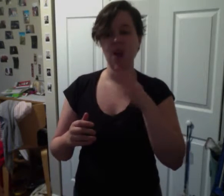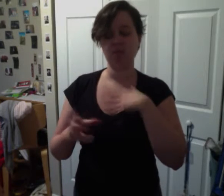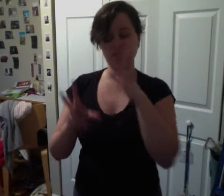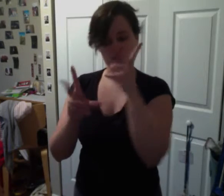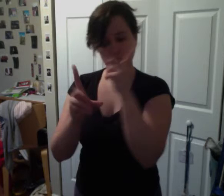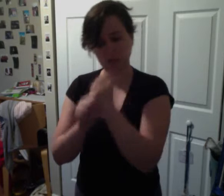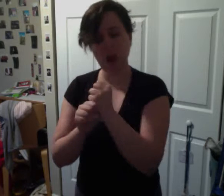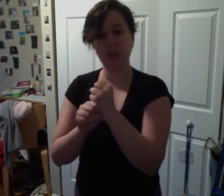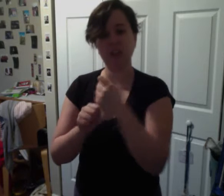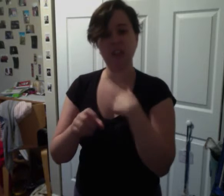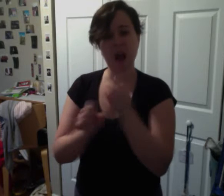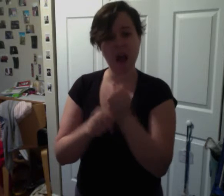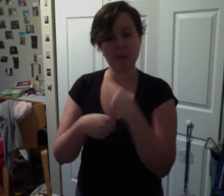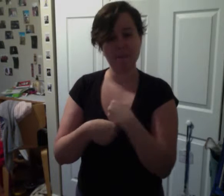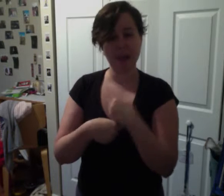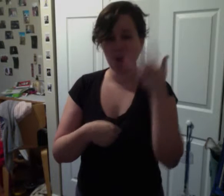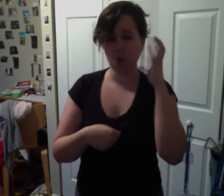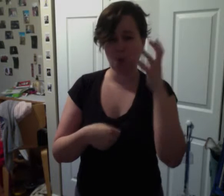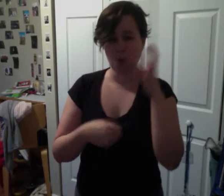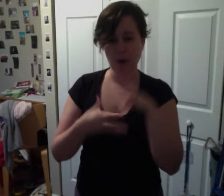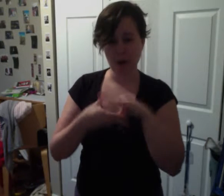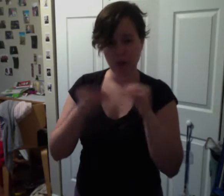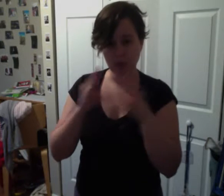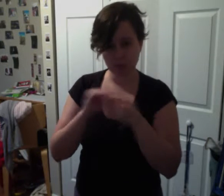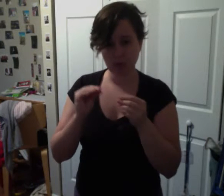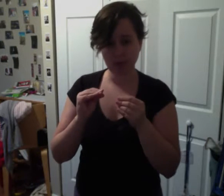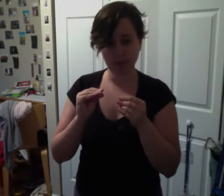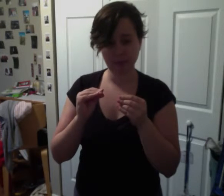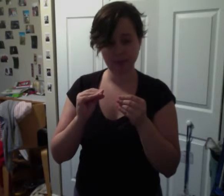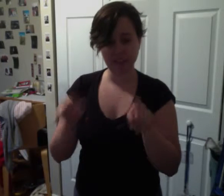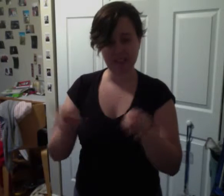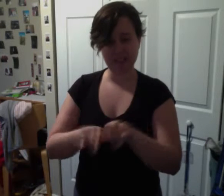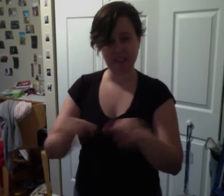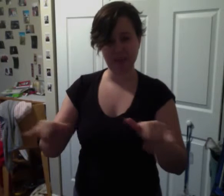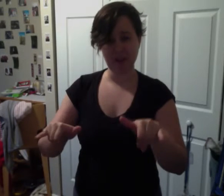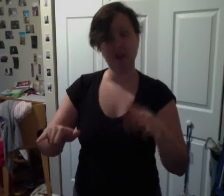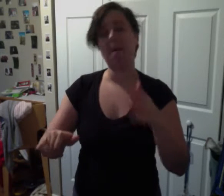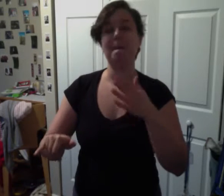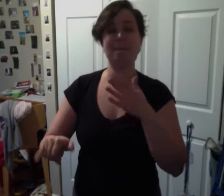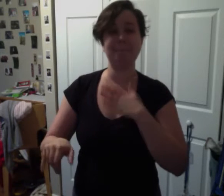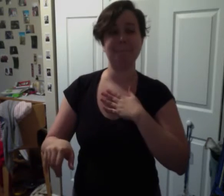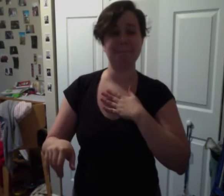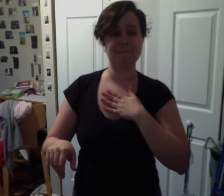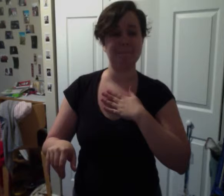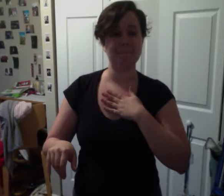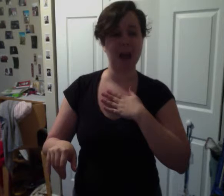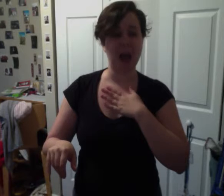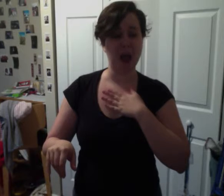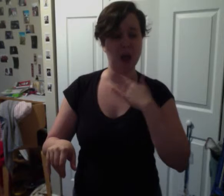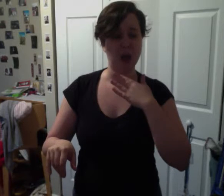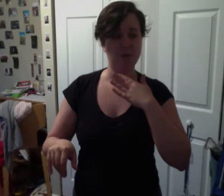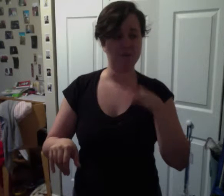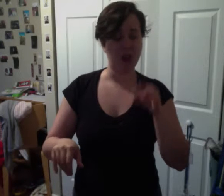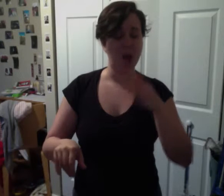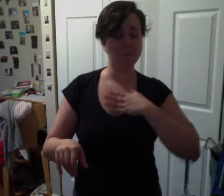almost the exact same time, I found out that my dad, who I was very, very close to, was gay. I was taken completely